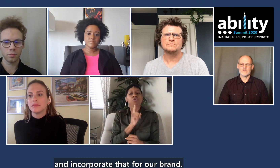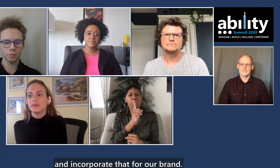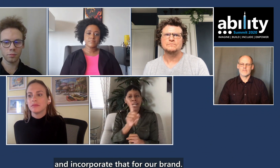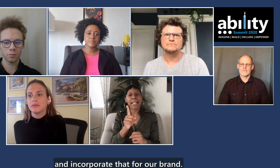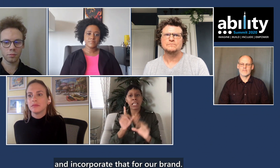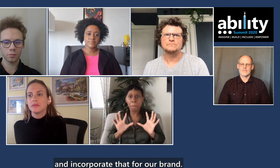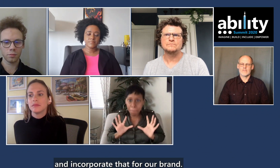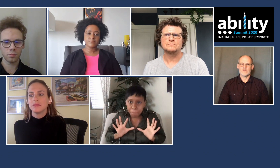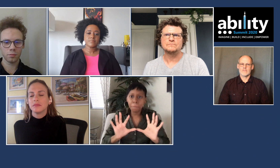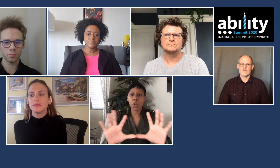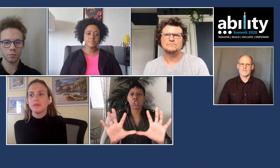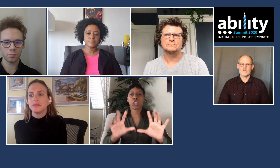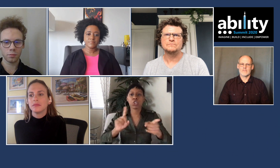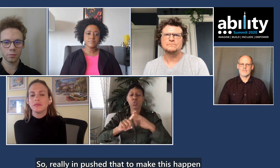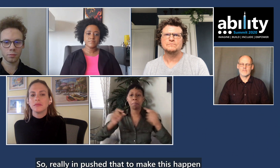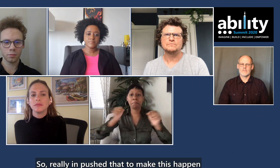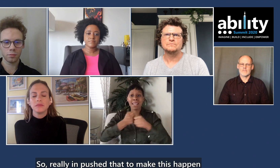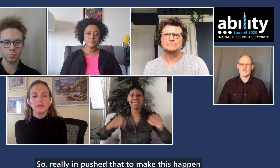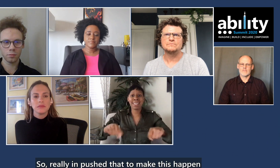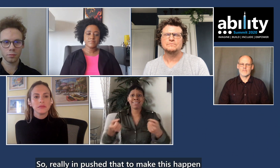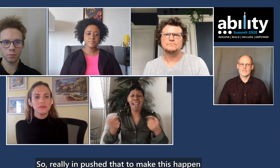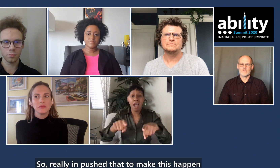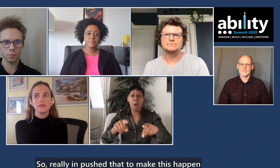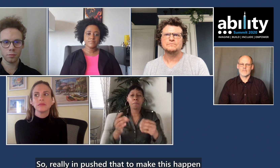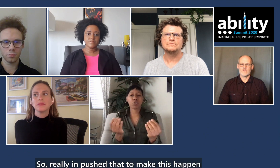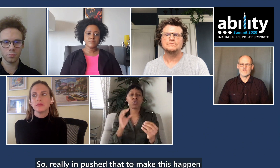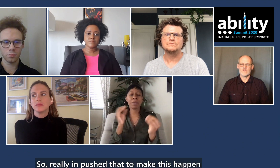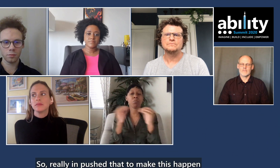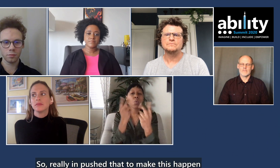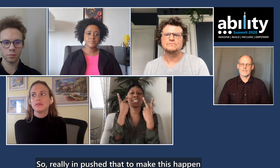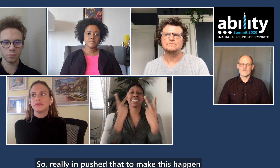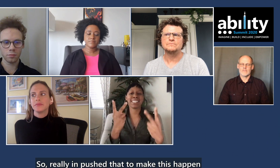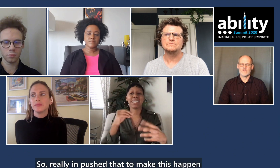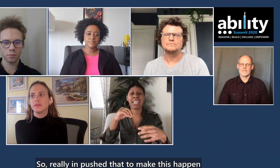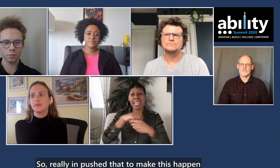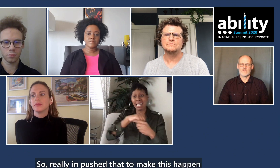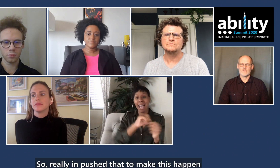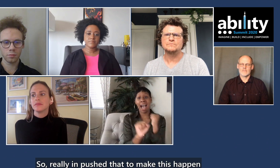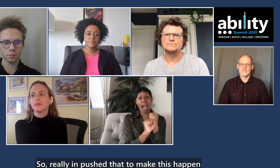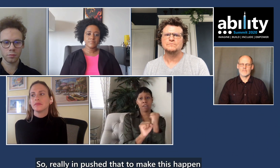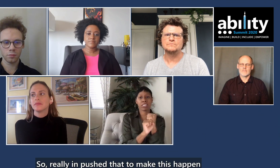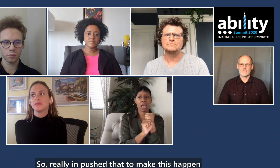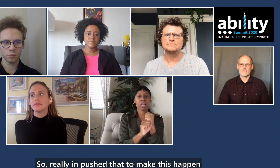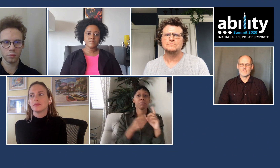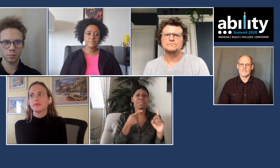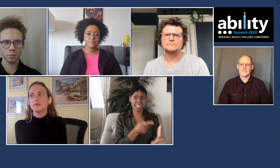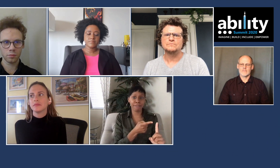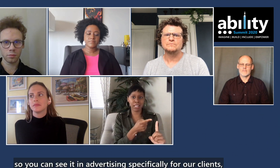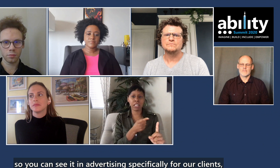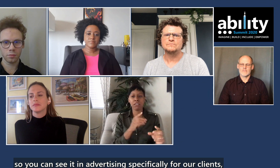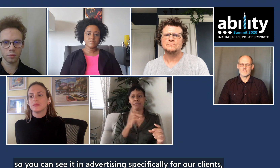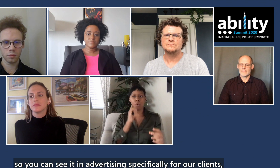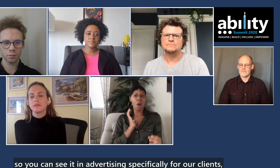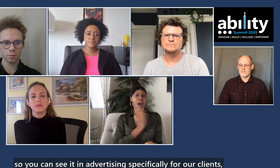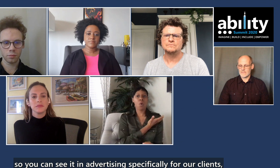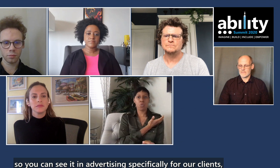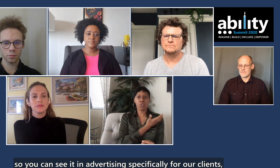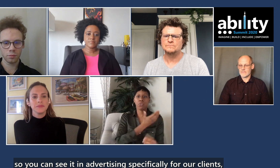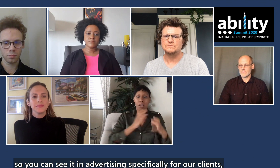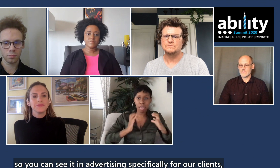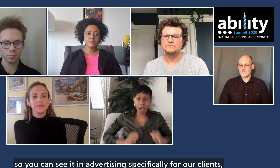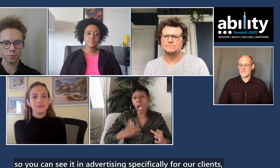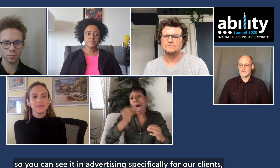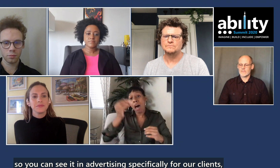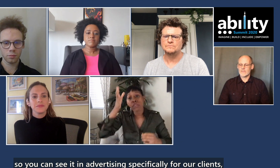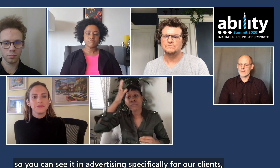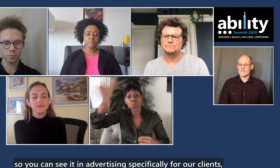brand. So really, and push that to make this happen so you can see it in advertising